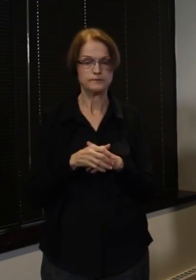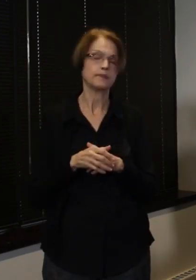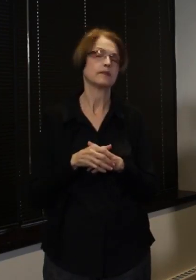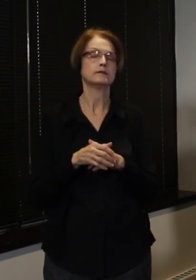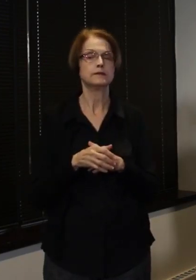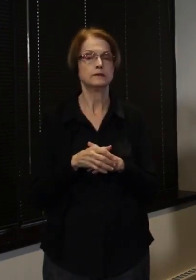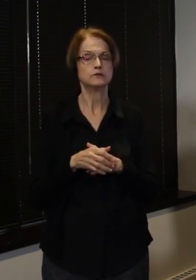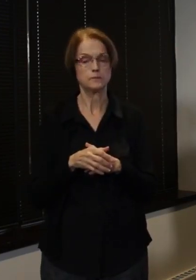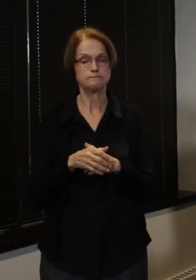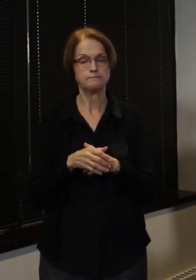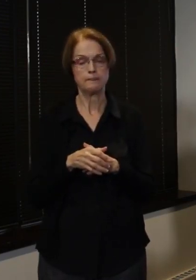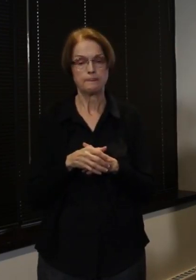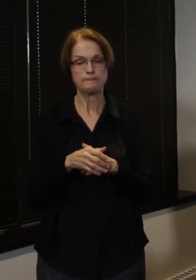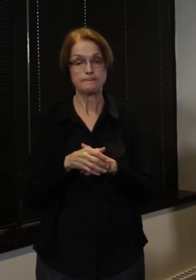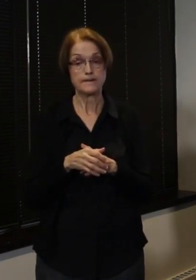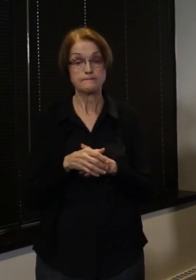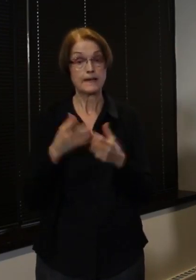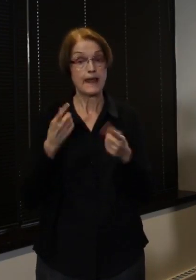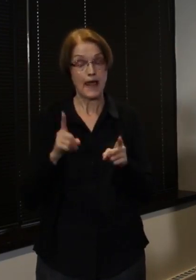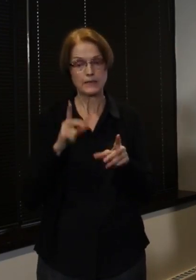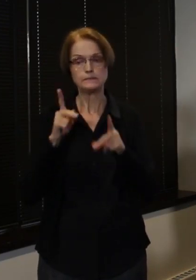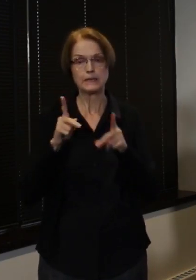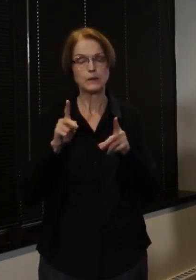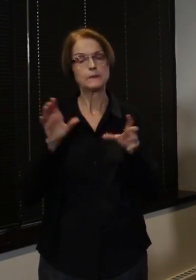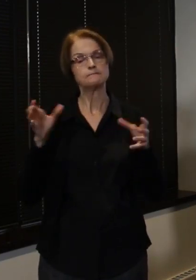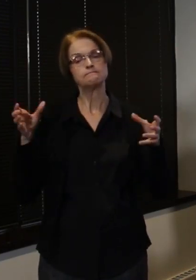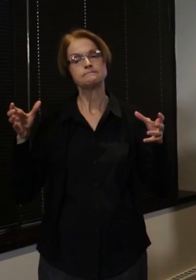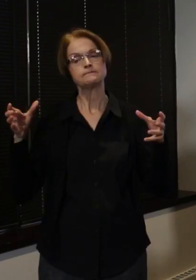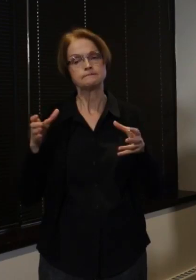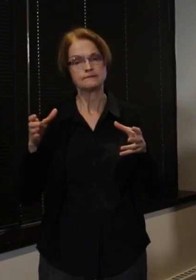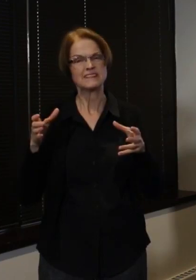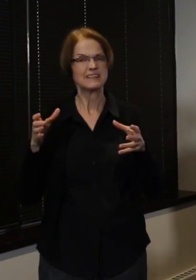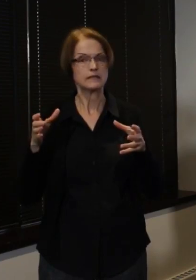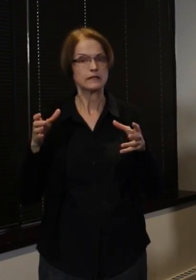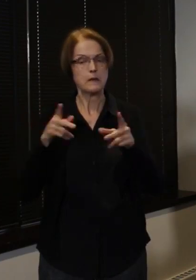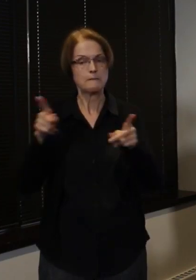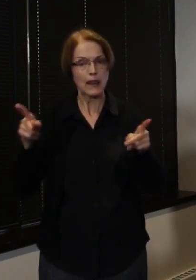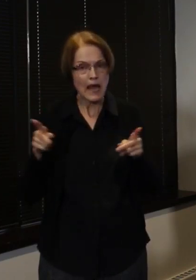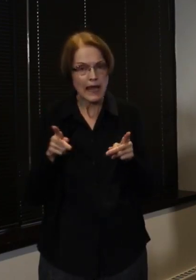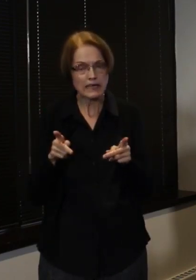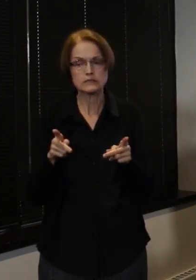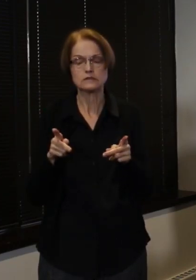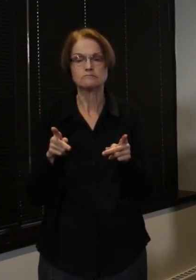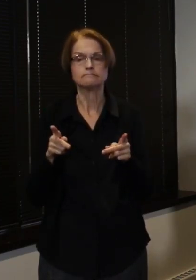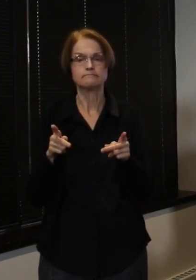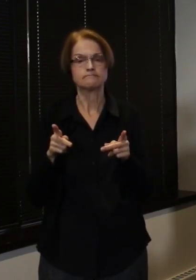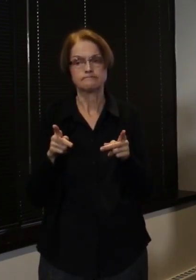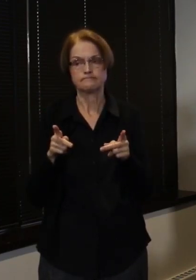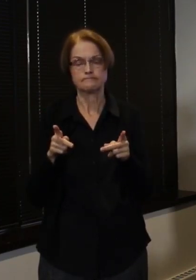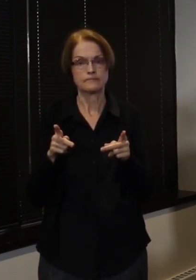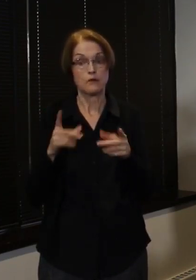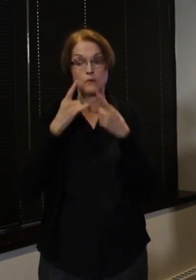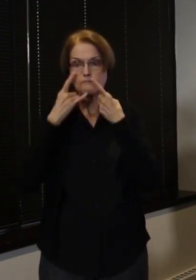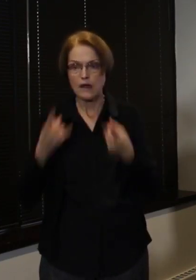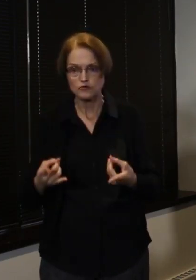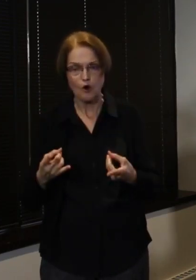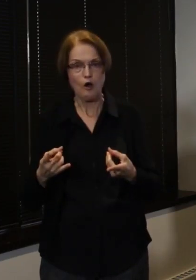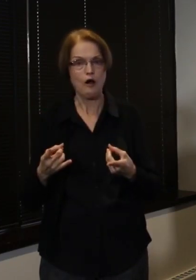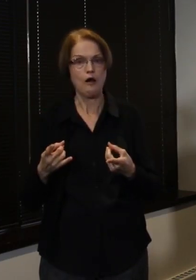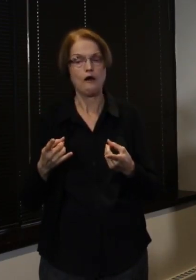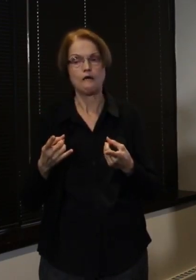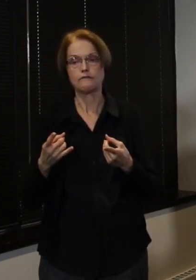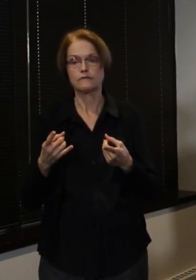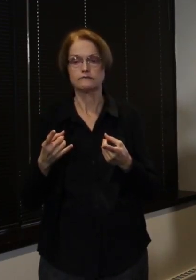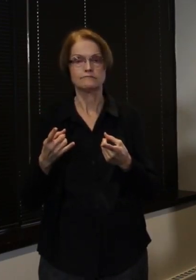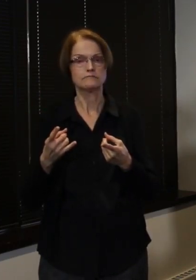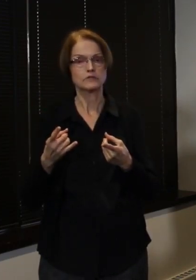have people coming together in a confined space where they're not wearing masks for a significant